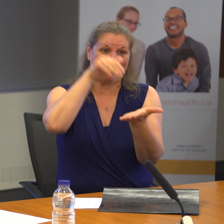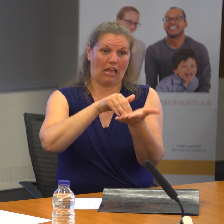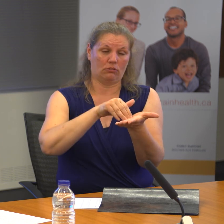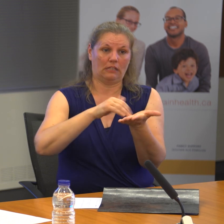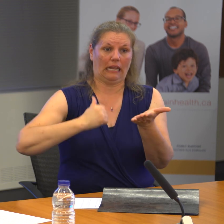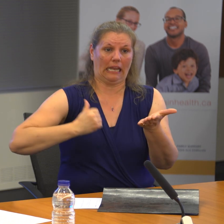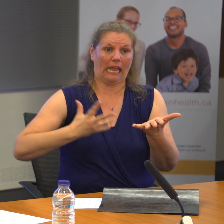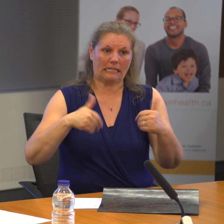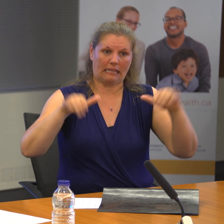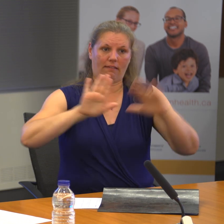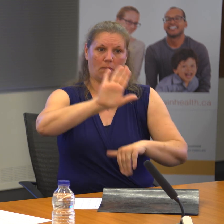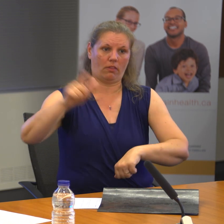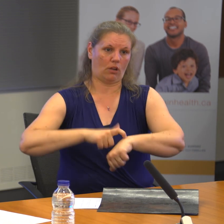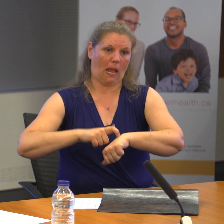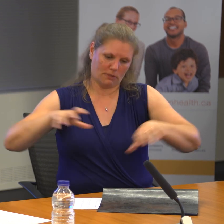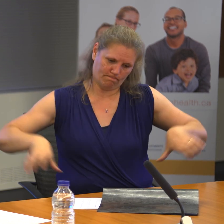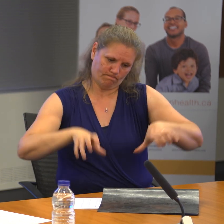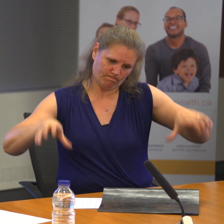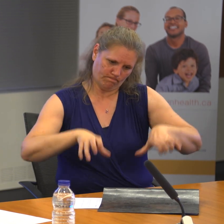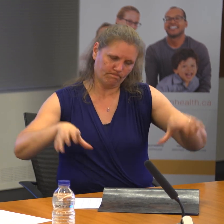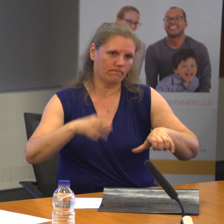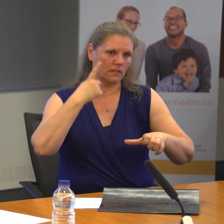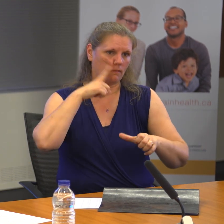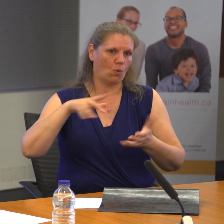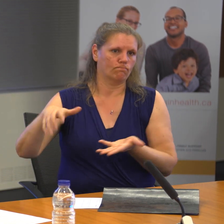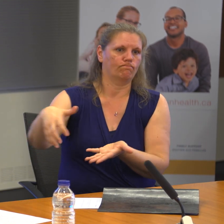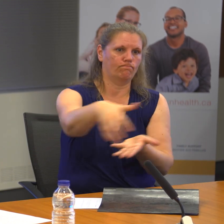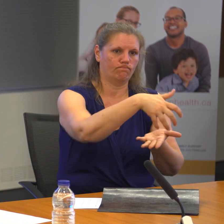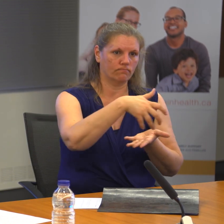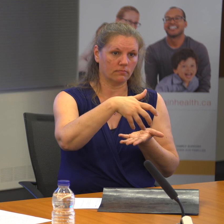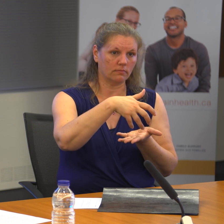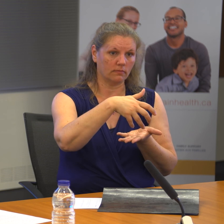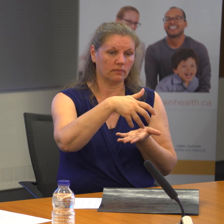of their time and of their effort. And we're using that